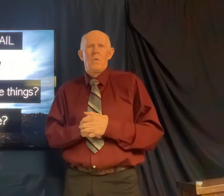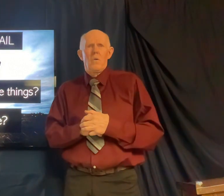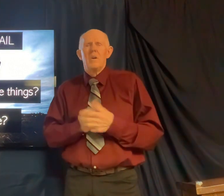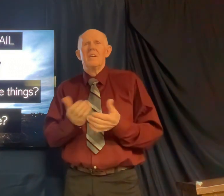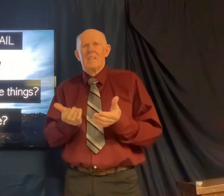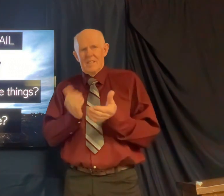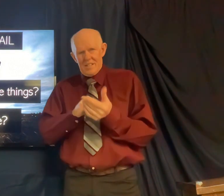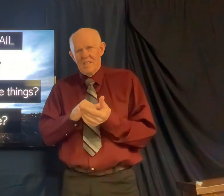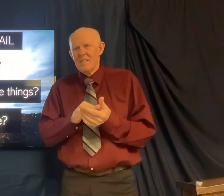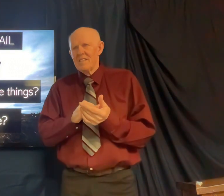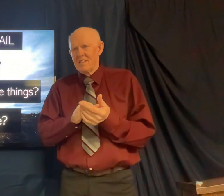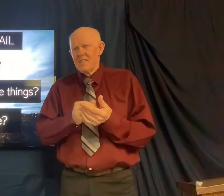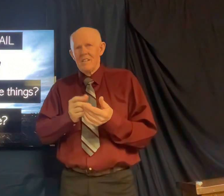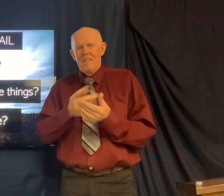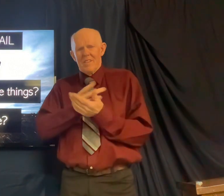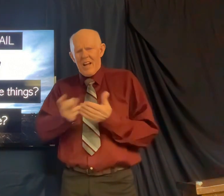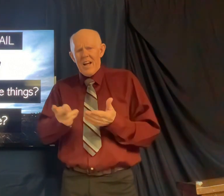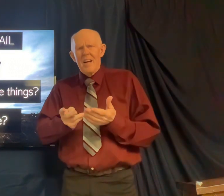Do we give up? No, we try again.